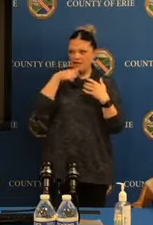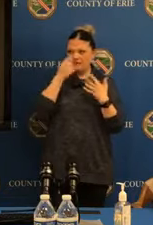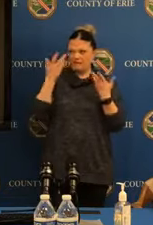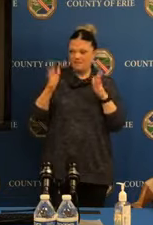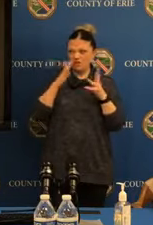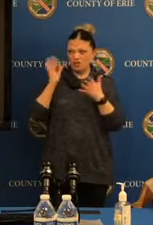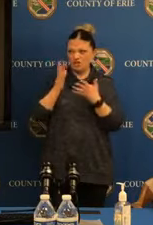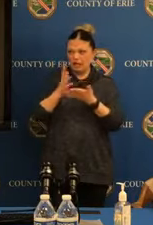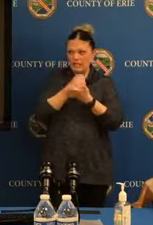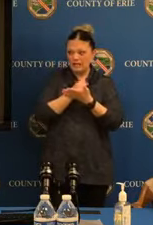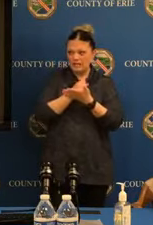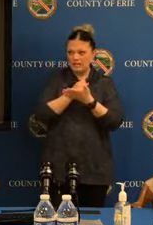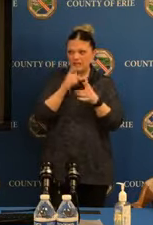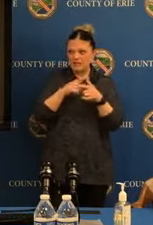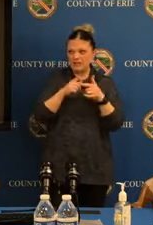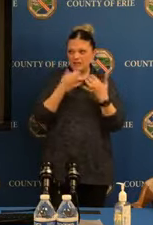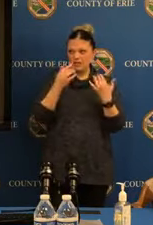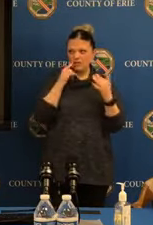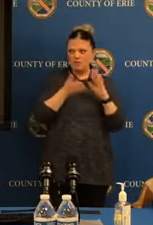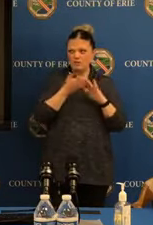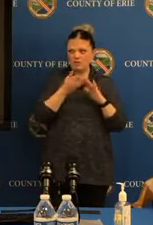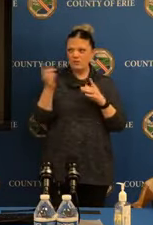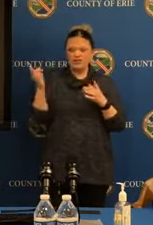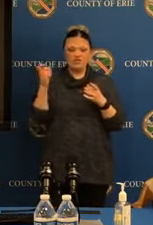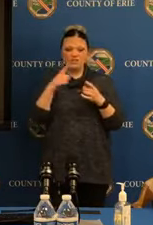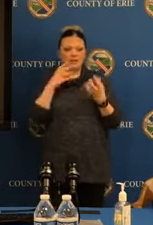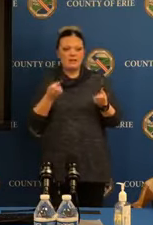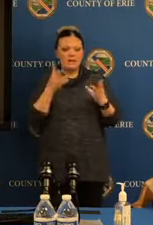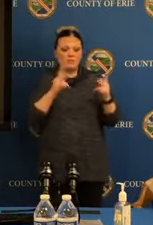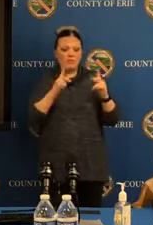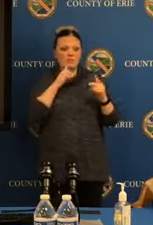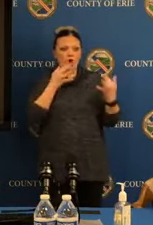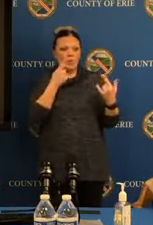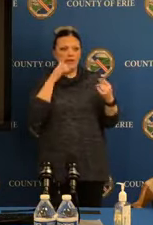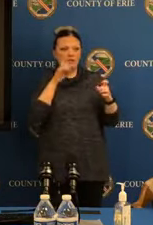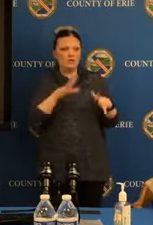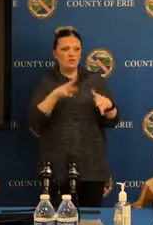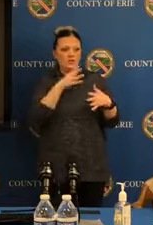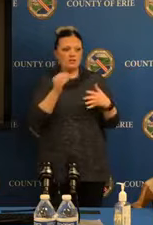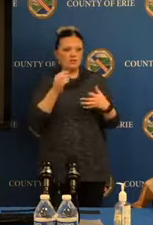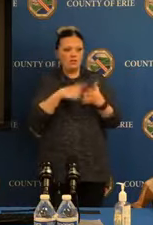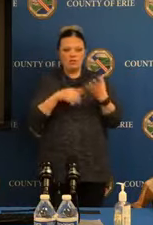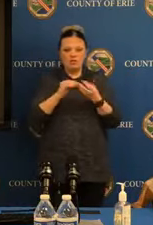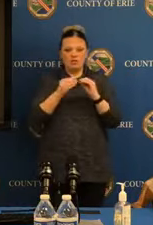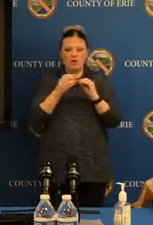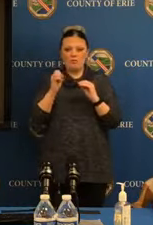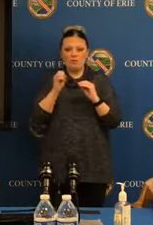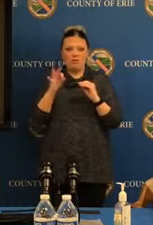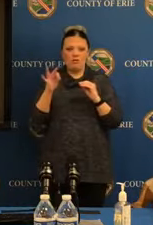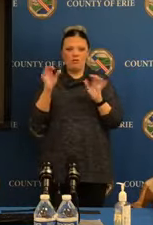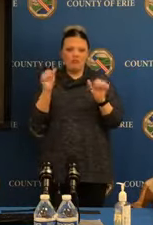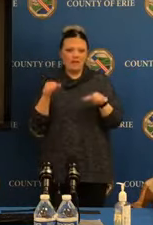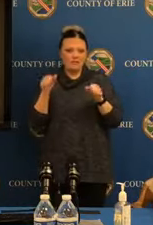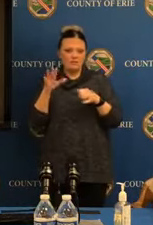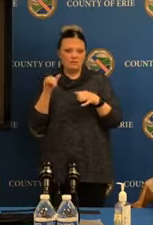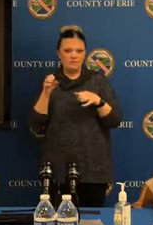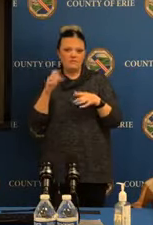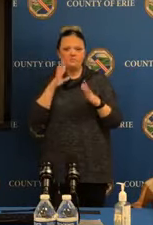and they're waiting to be run? This says how many people are waiting for a test and what's the number of presumptive cases? Well, first of